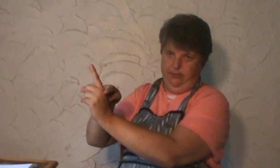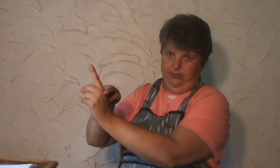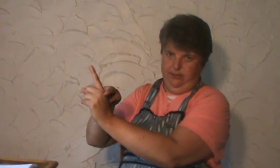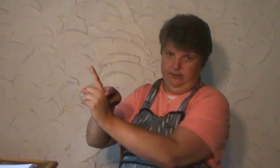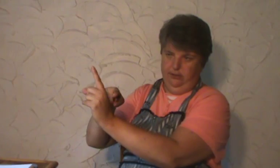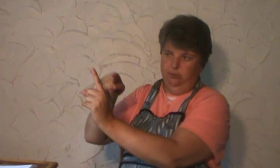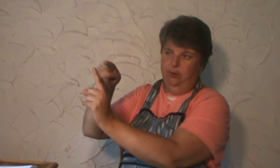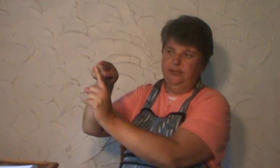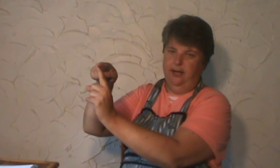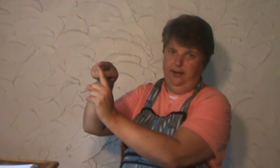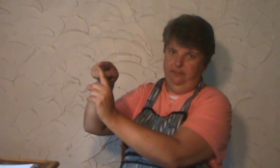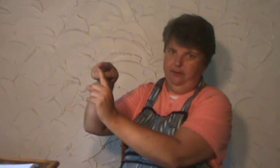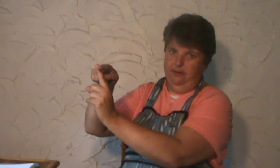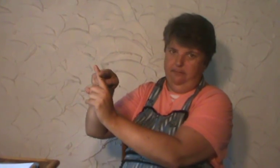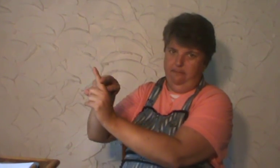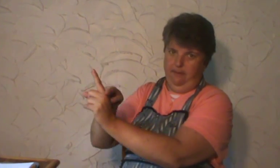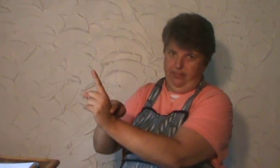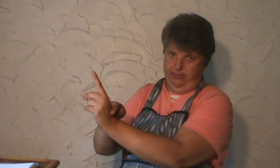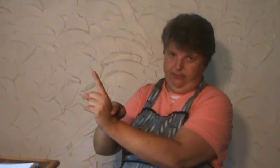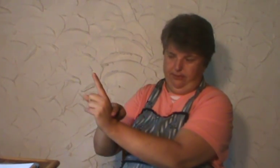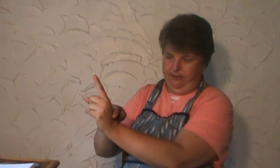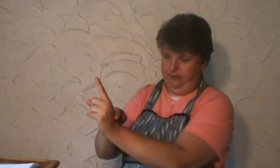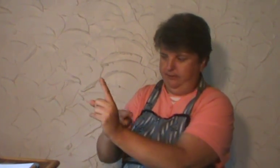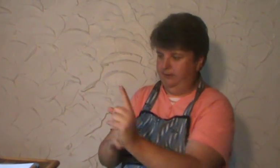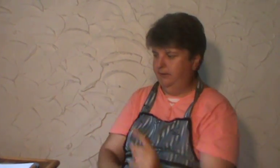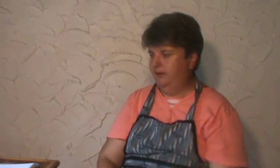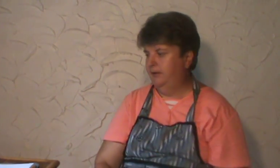Month. Just one time. Month.